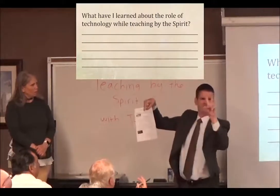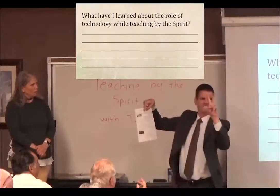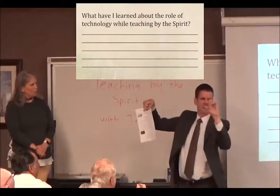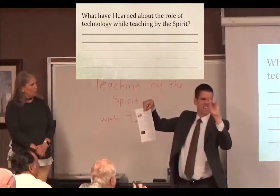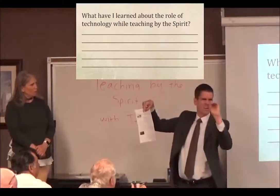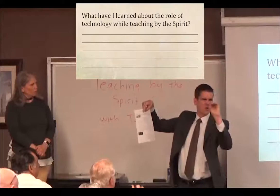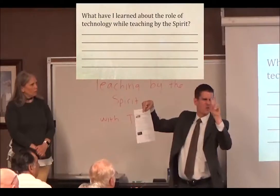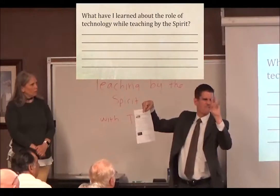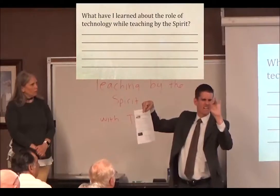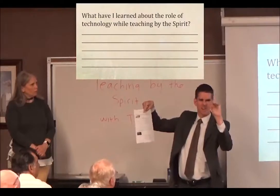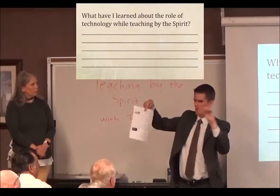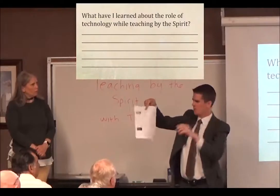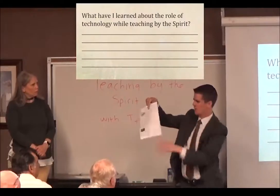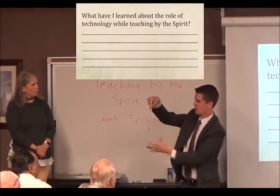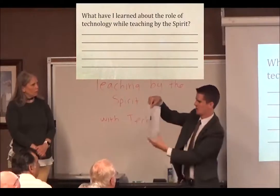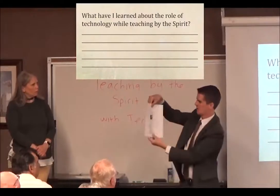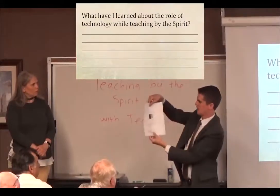Strategy. Thanks.